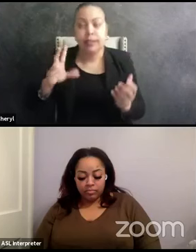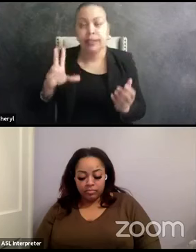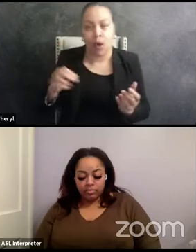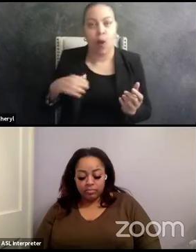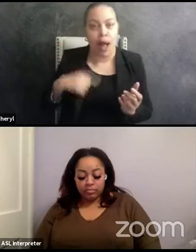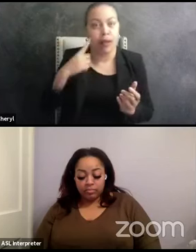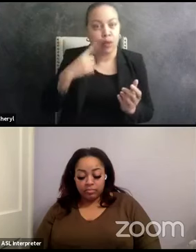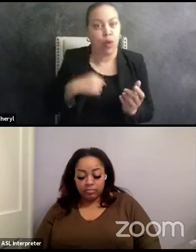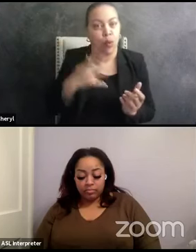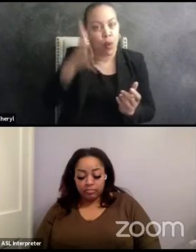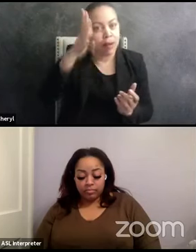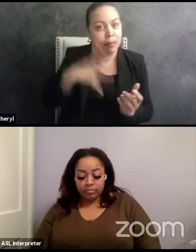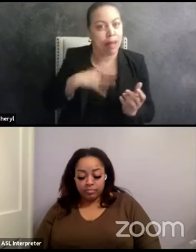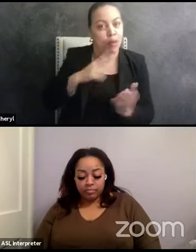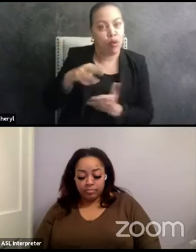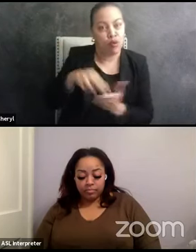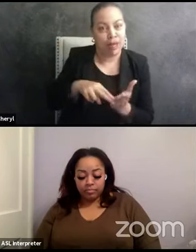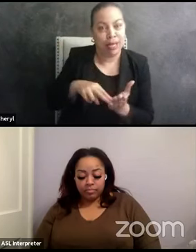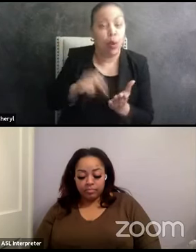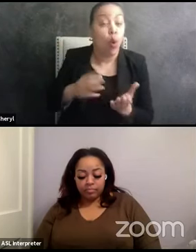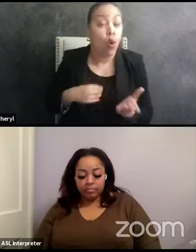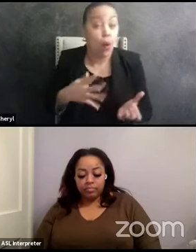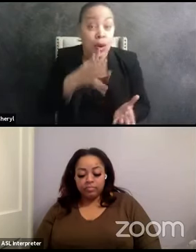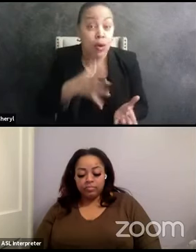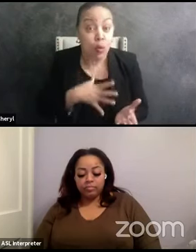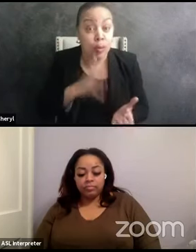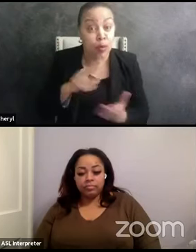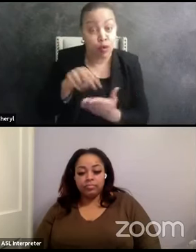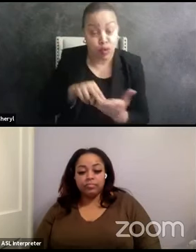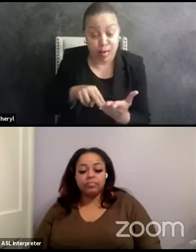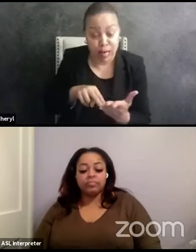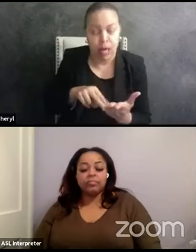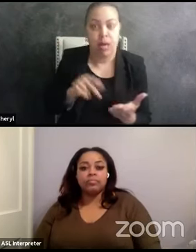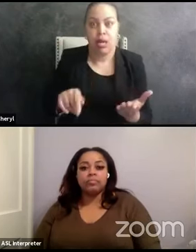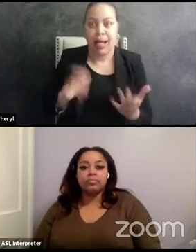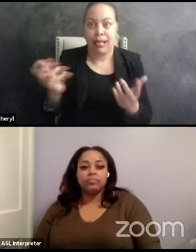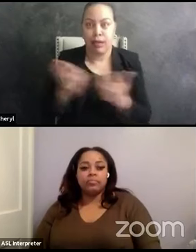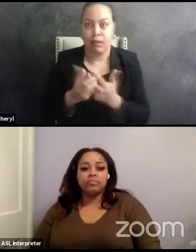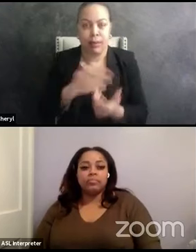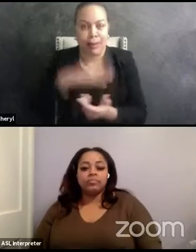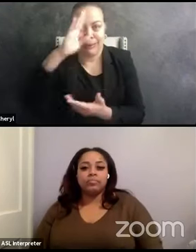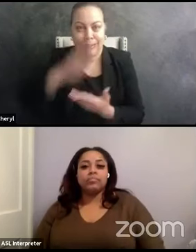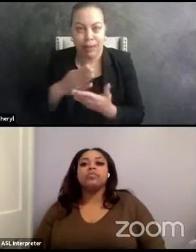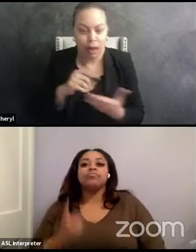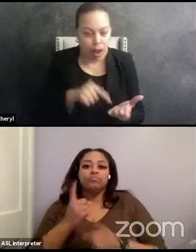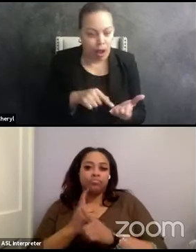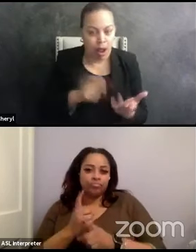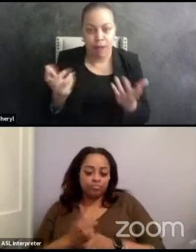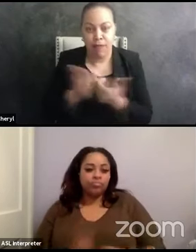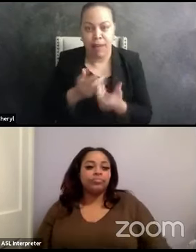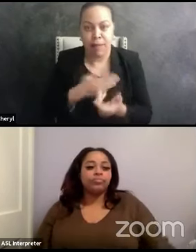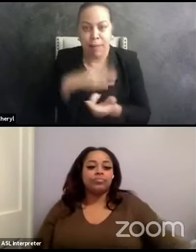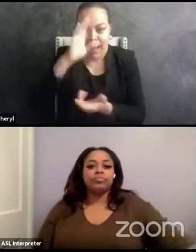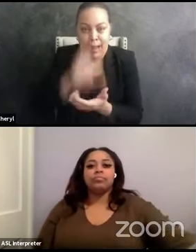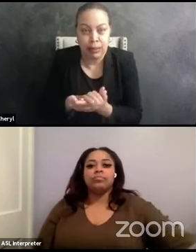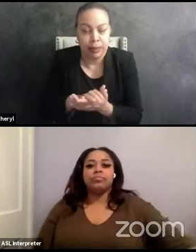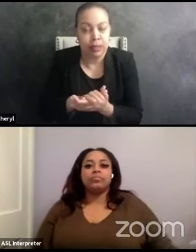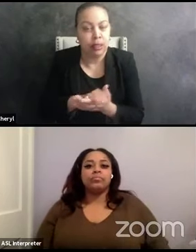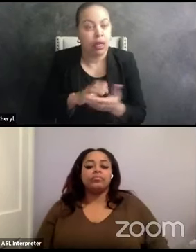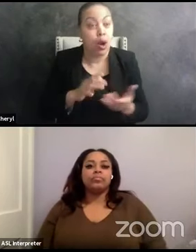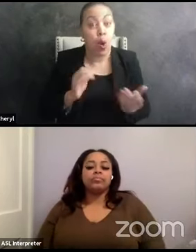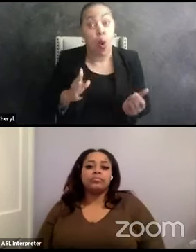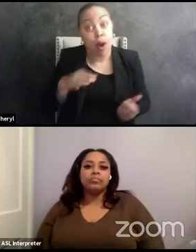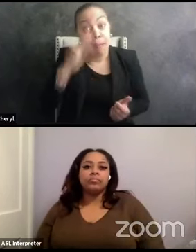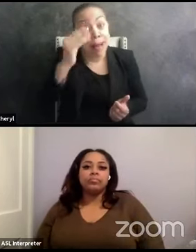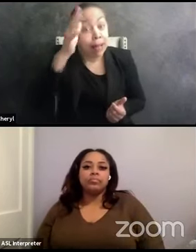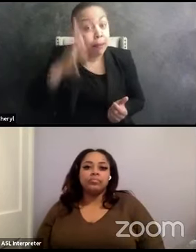book and you're a white woman and you're going to see your son or your husband, Right. or you're a Black man and